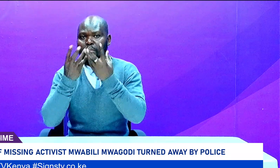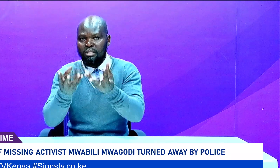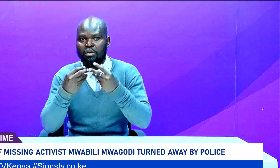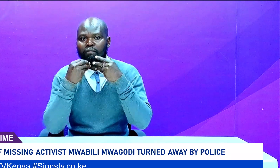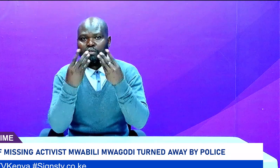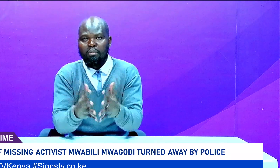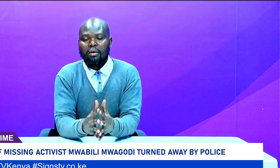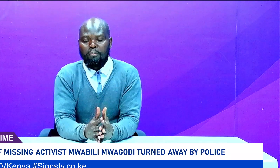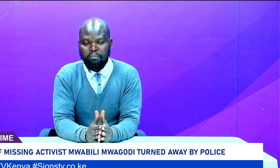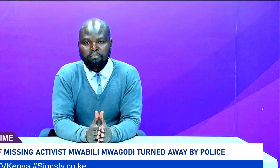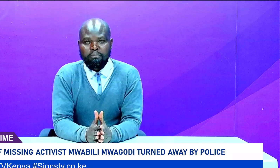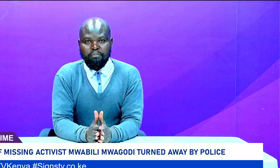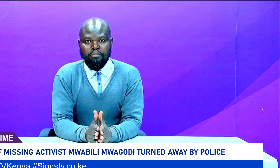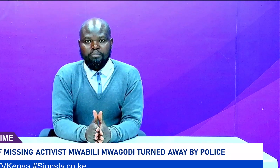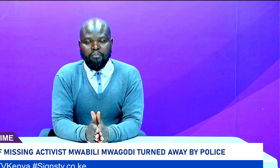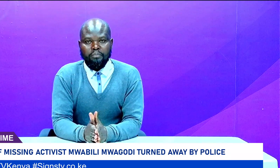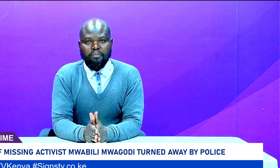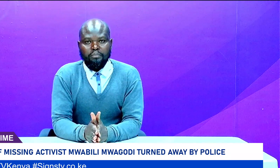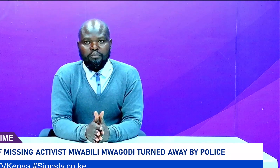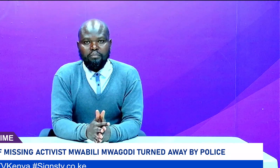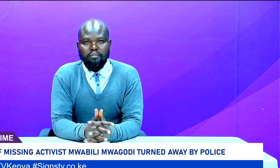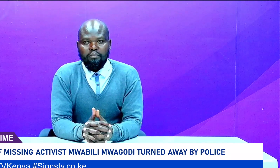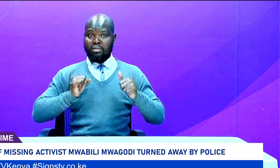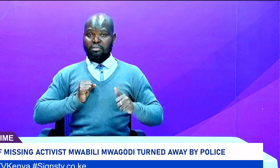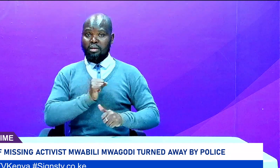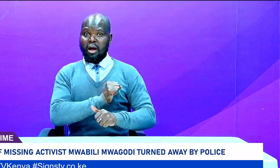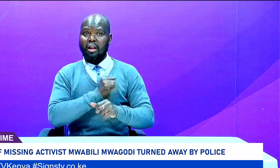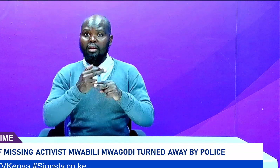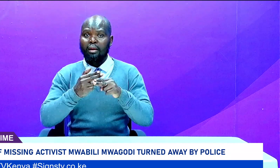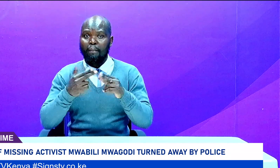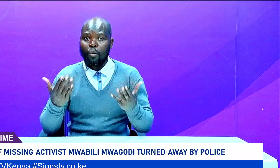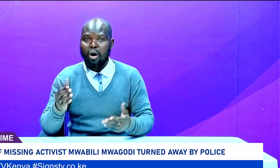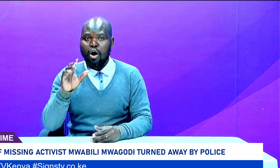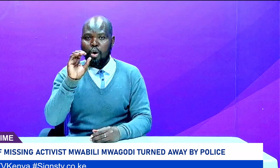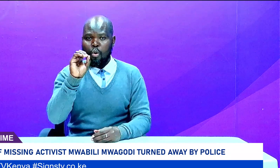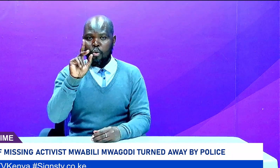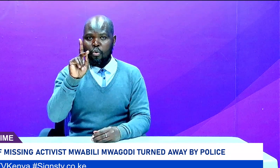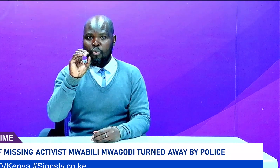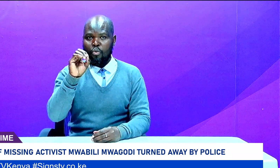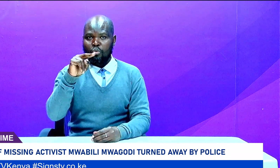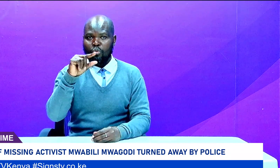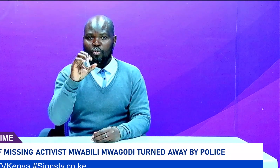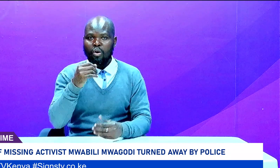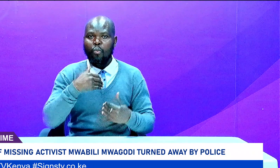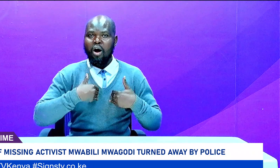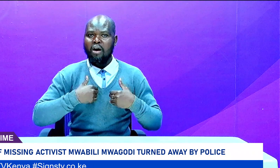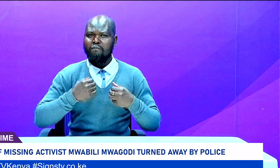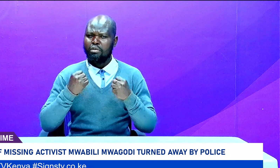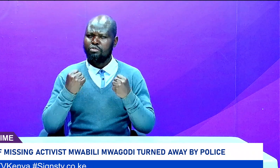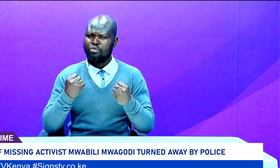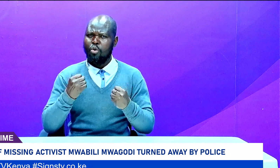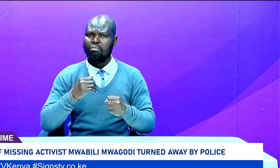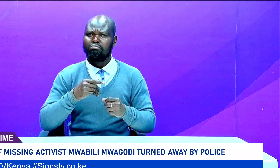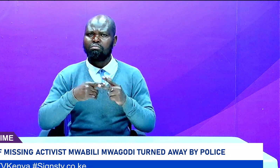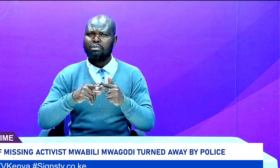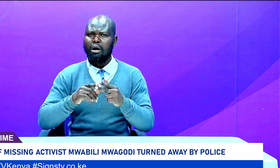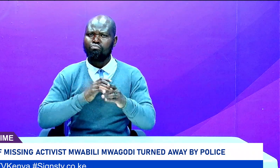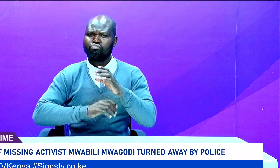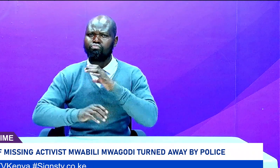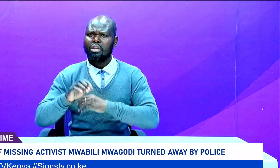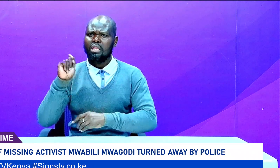alarm among rights groups in the region. Moving on, Nyamira Senator